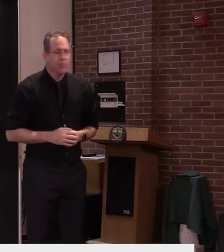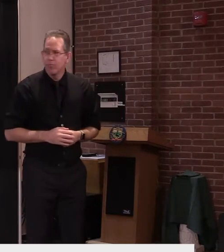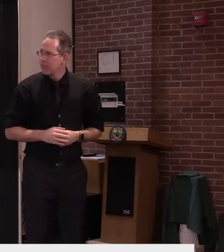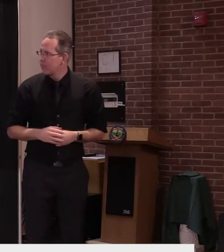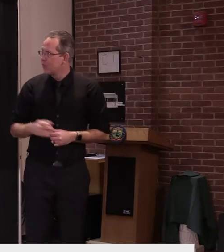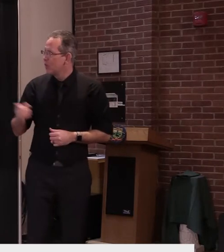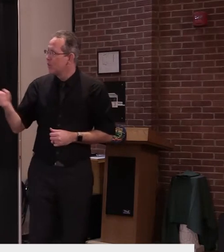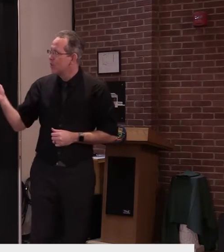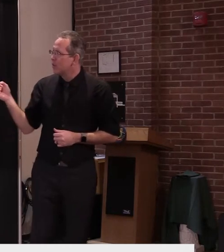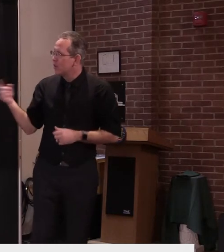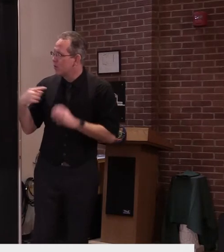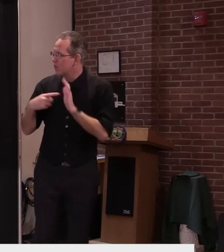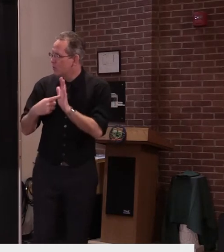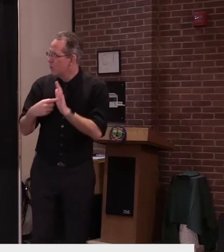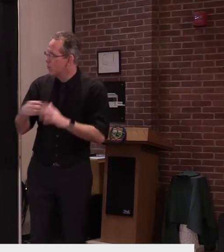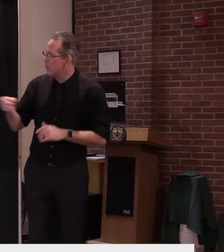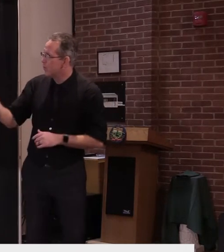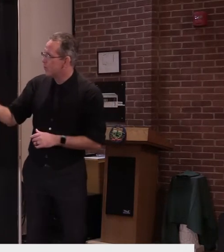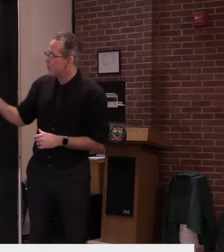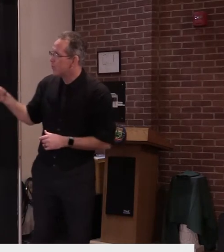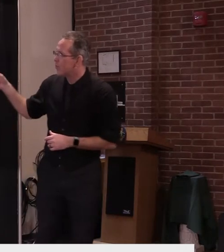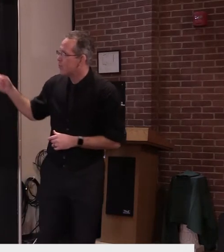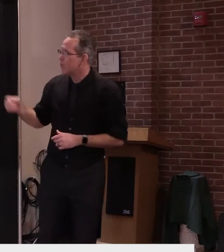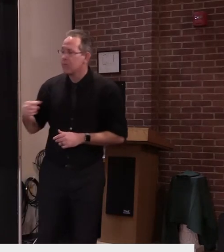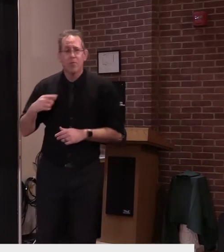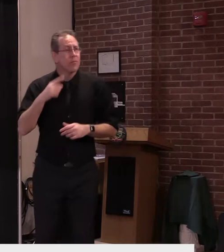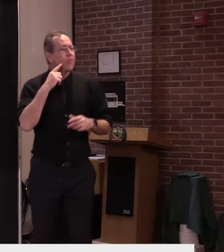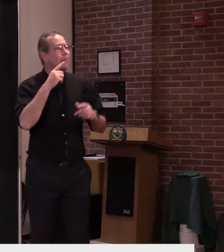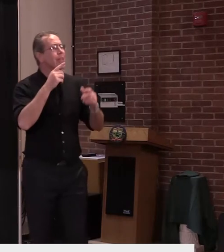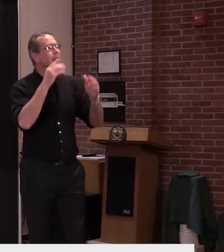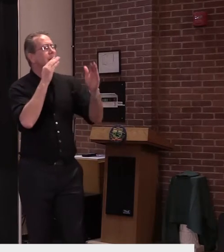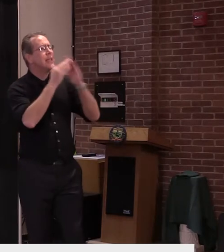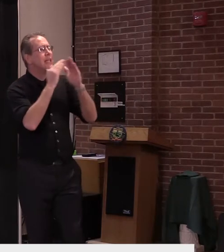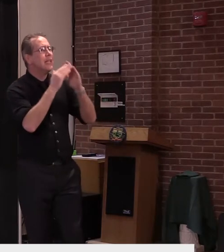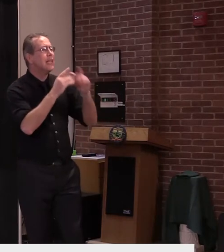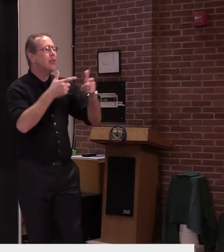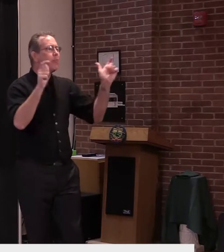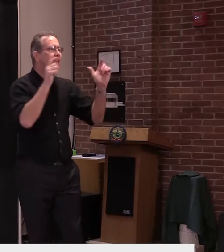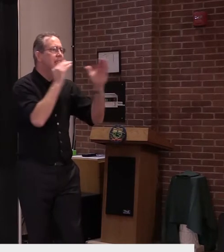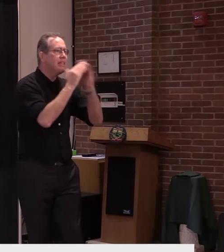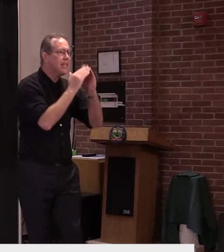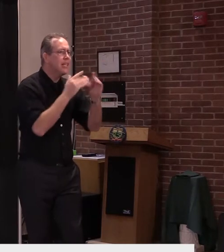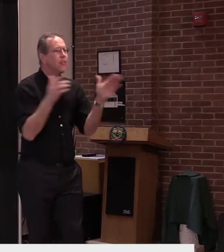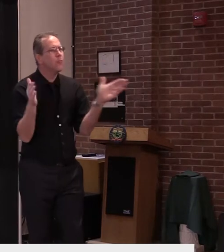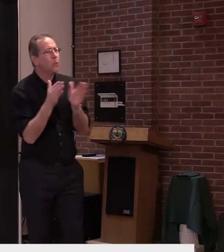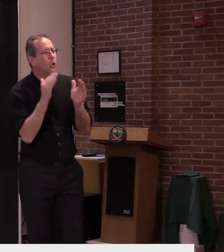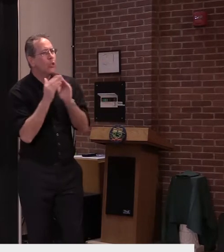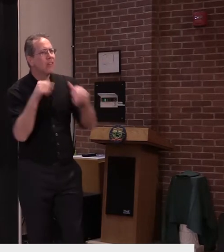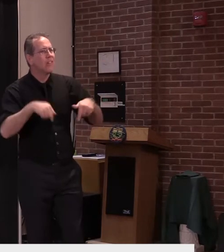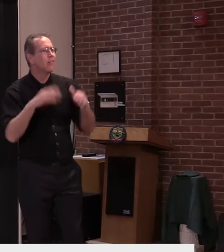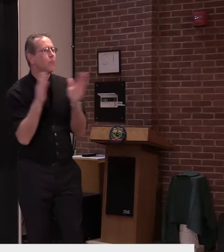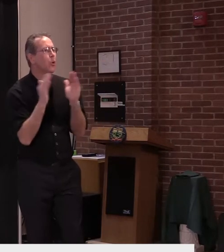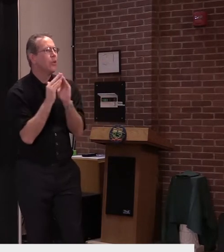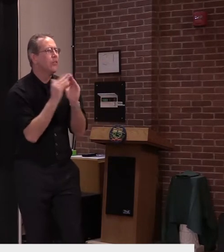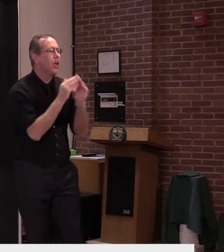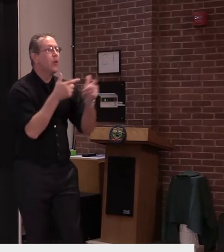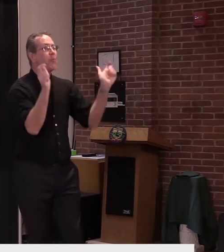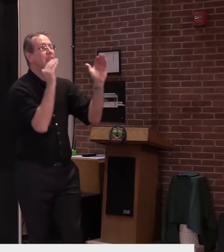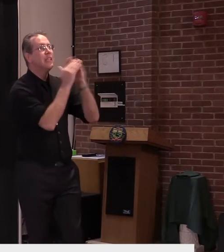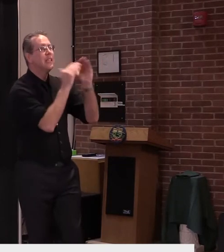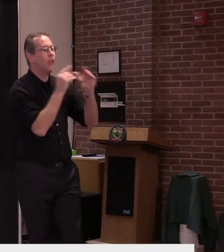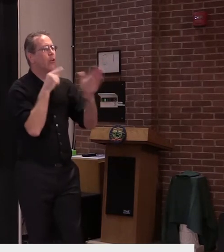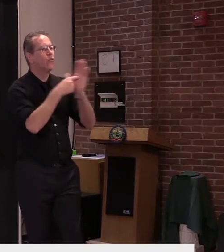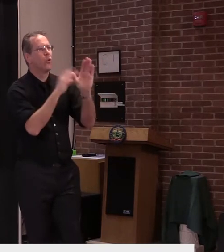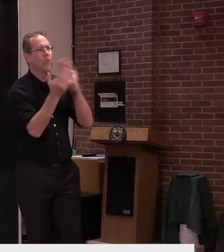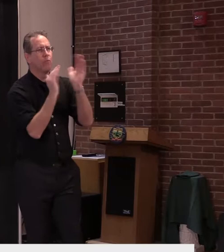compare some of the metro areas to the non-metro areas, you can see that the metro areas continue to be higher. They continue to have more